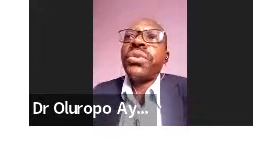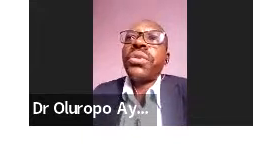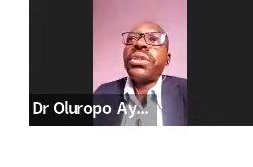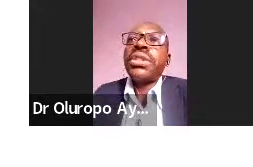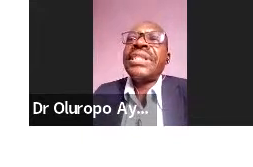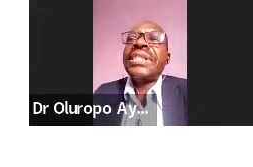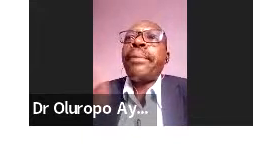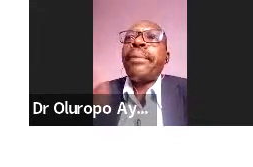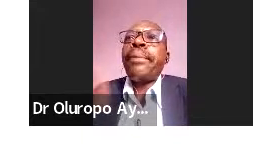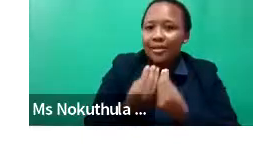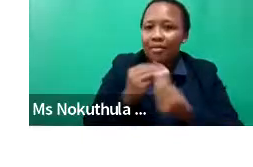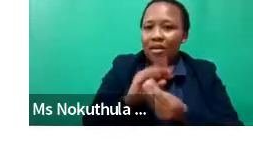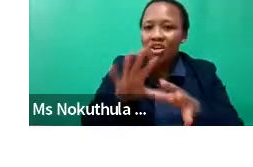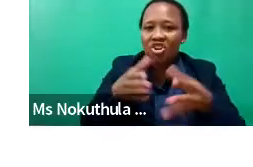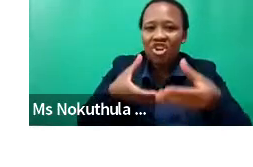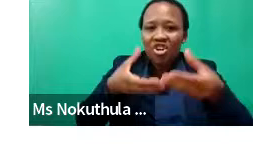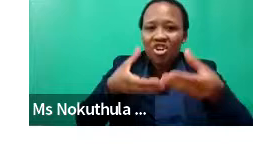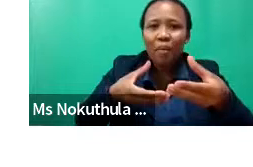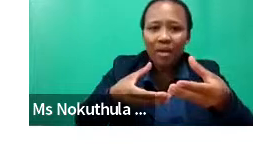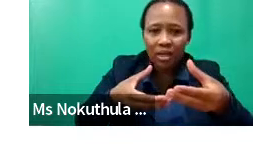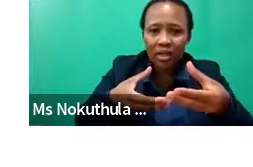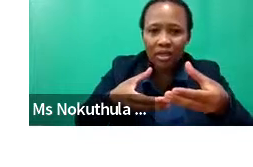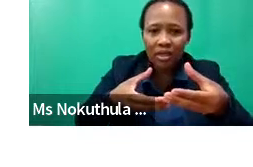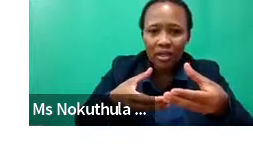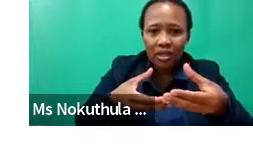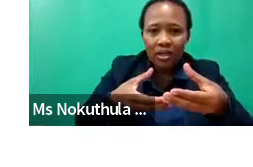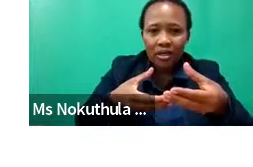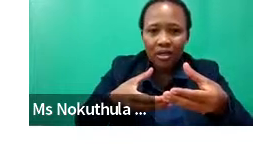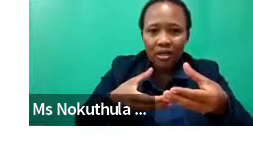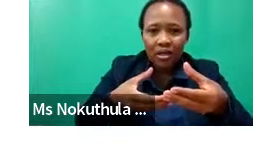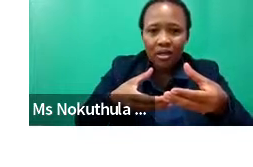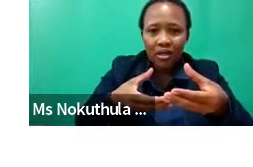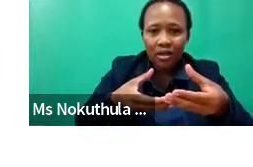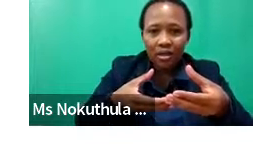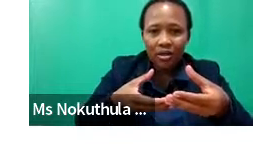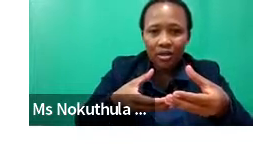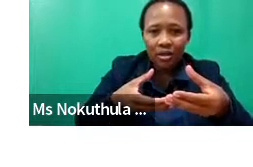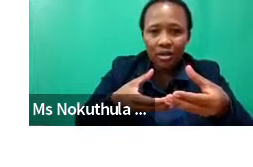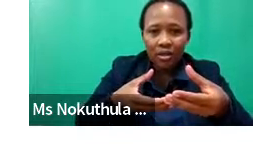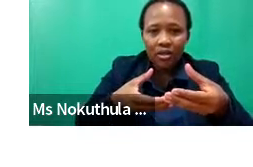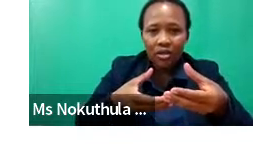2 interpreters were made available. And the decision to